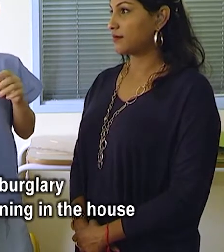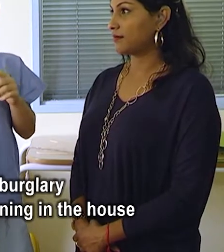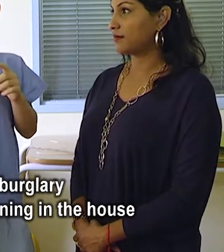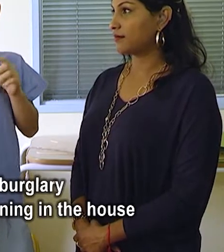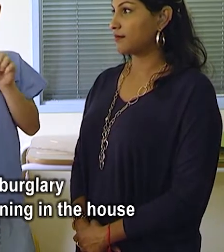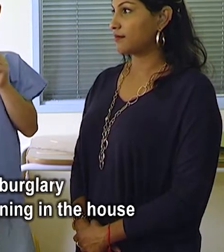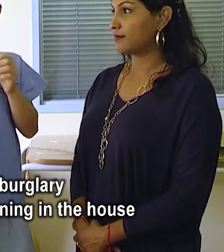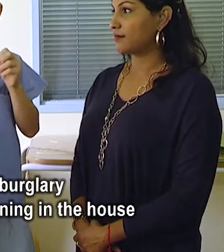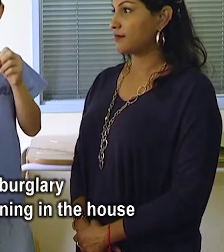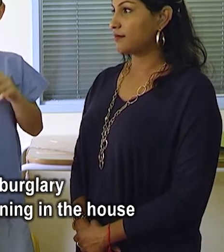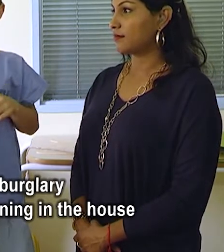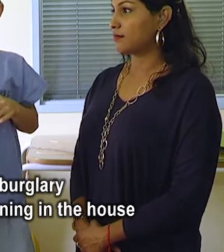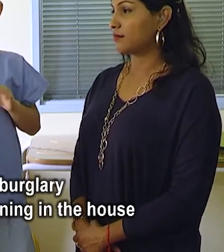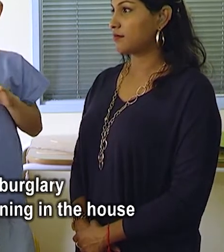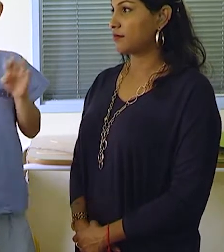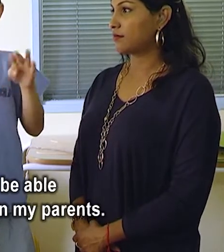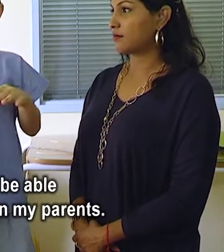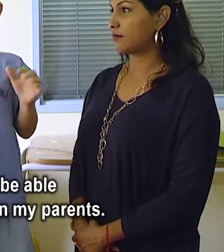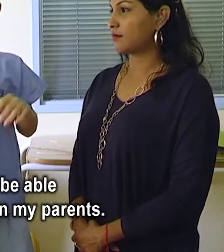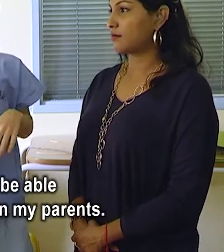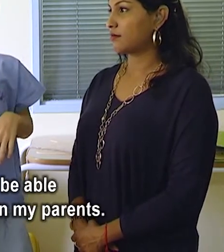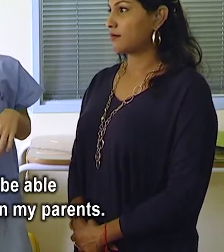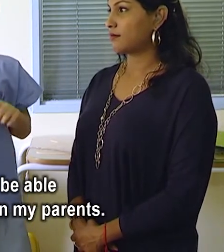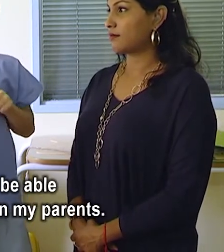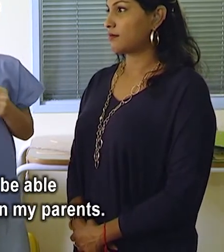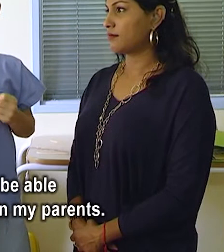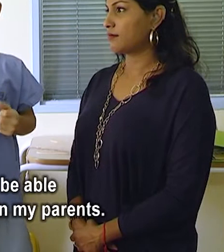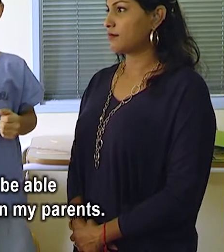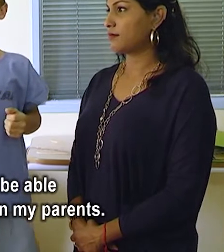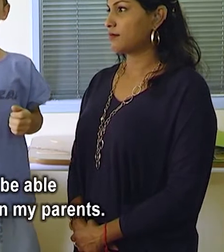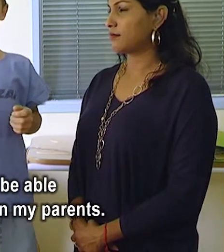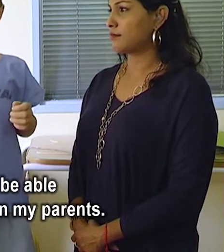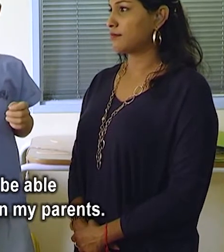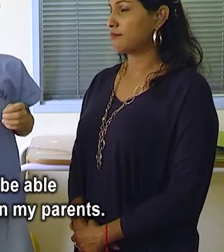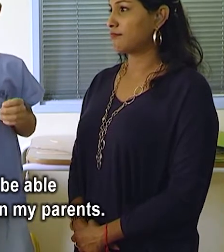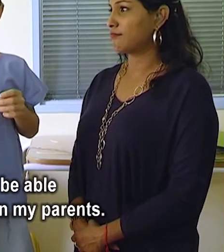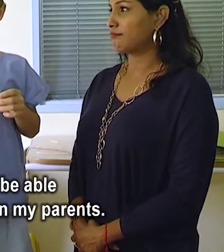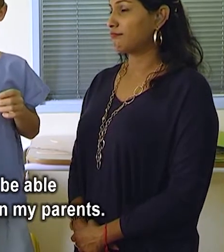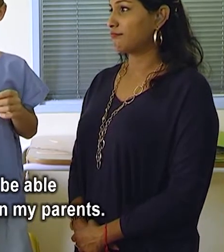If there's a burglary or something happening in the house, then I will be able to hear and warn my parents.